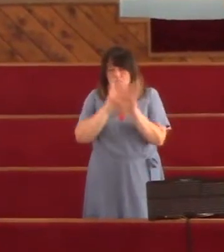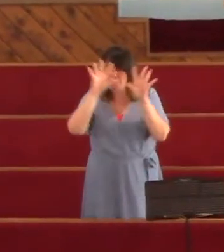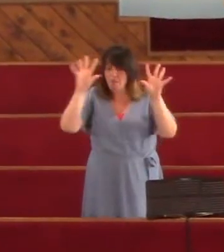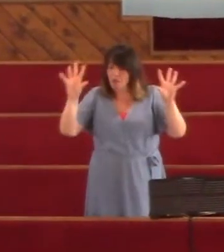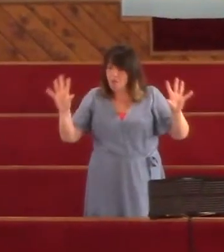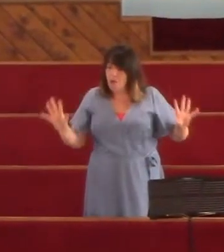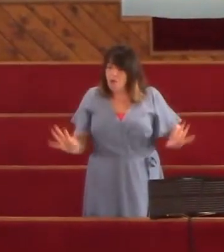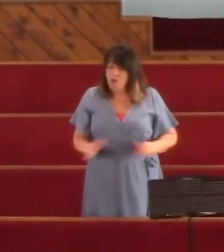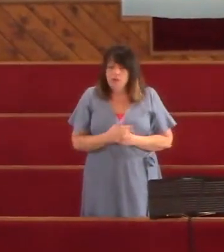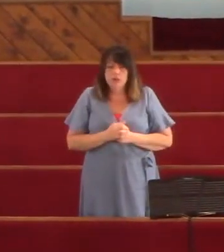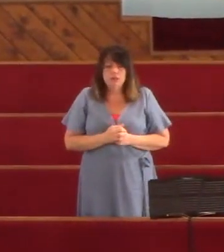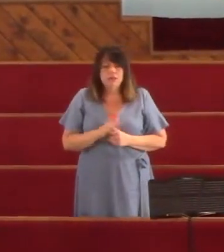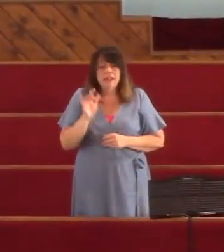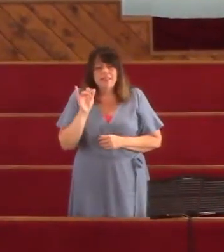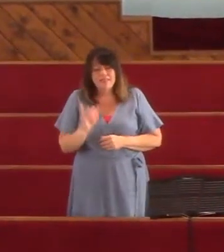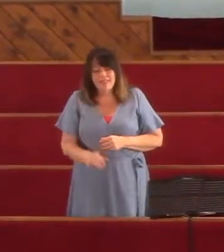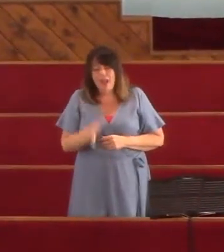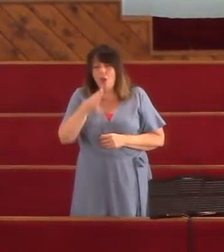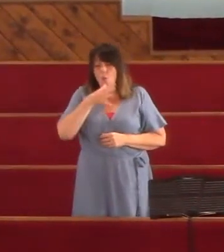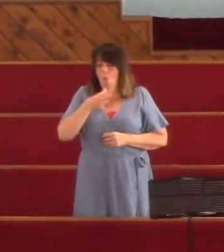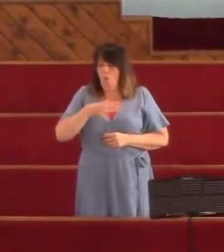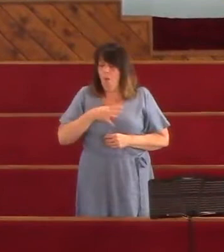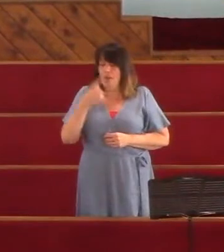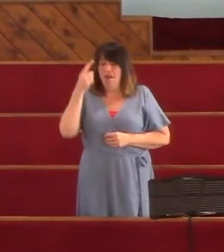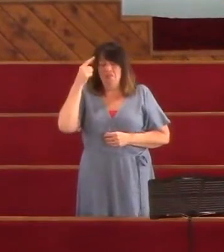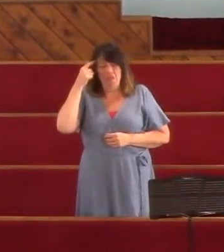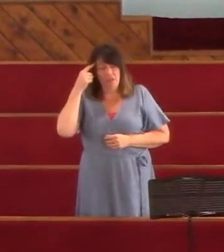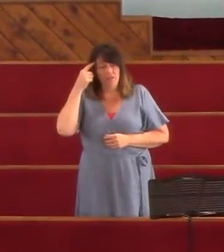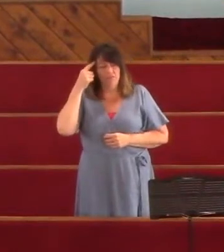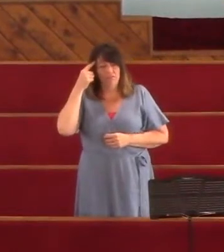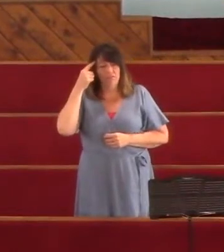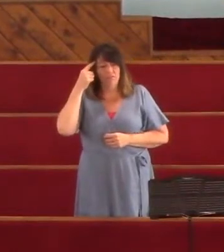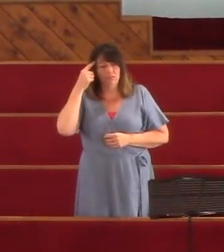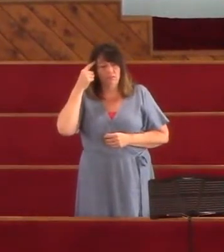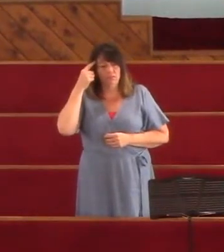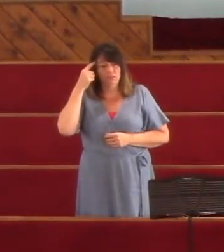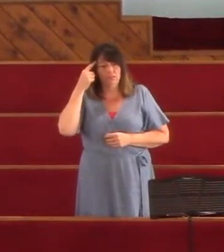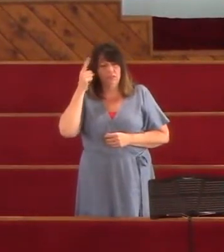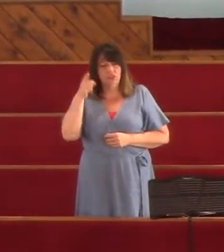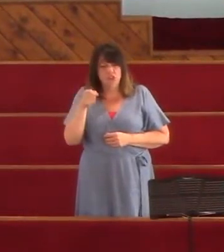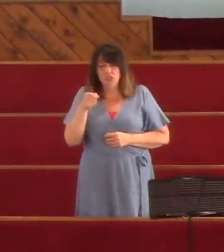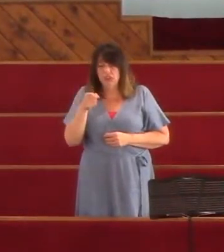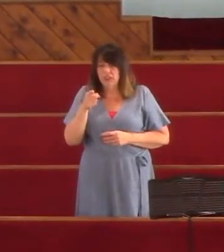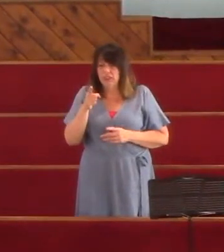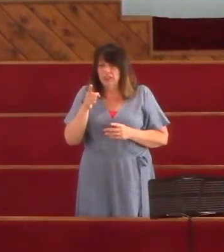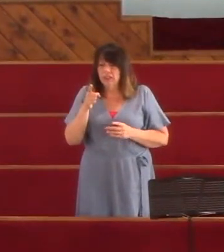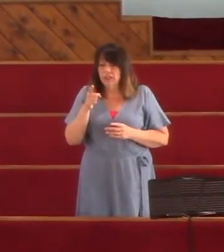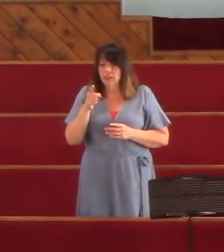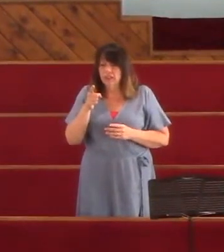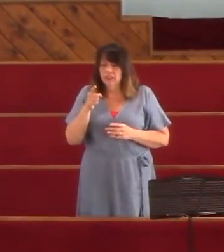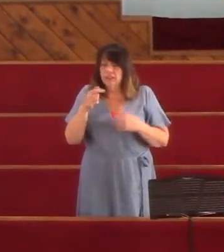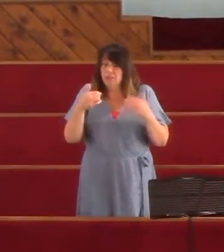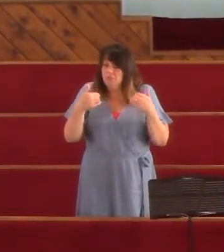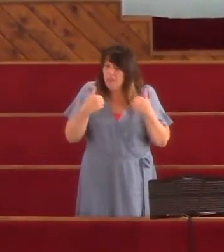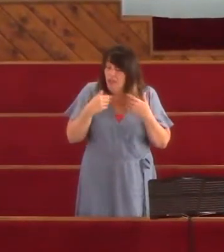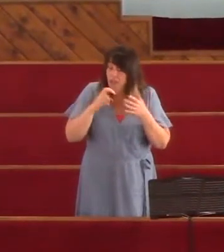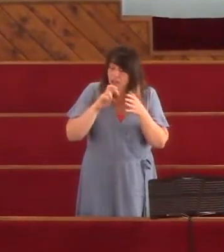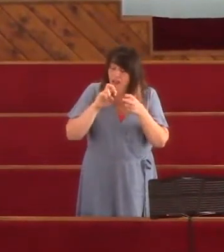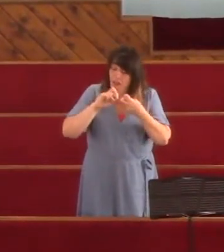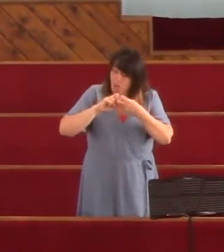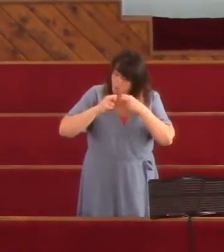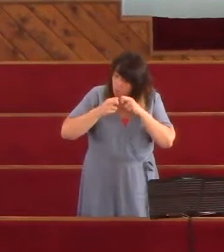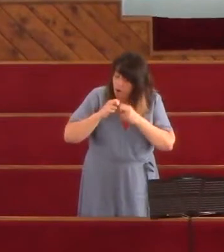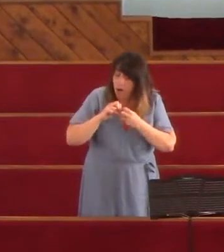lady that was with the issue of blood. And of how that for so long that